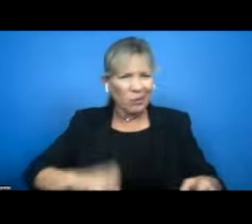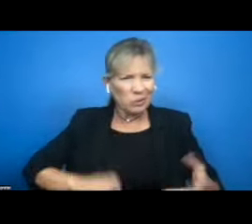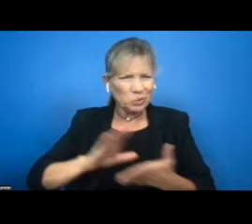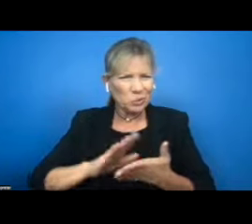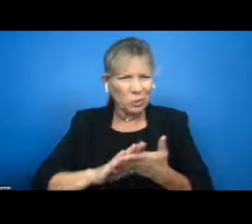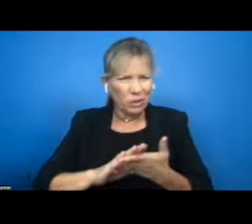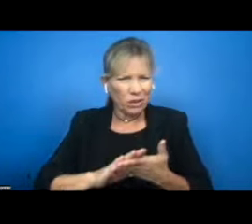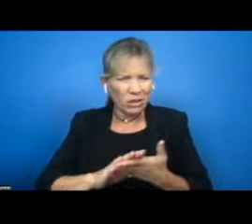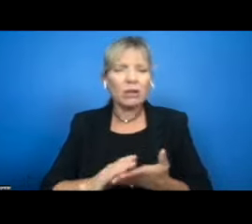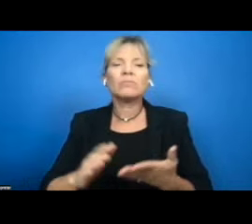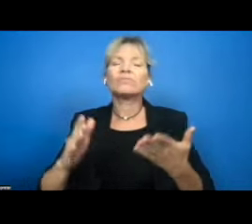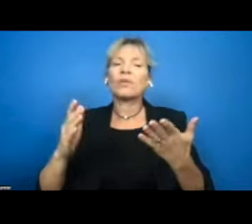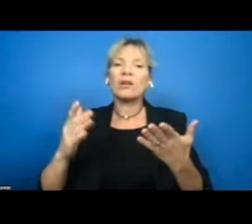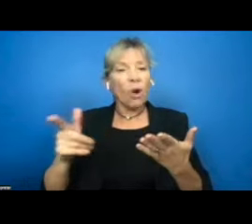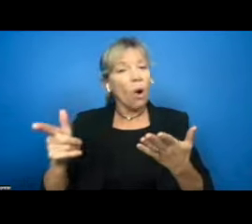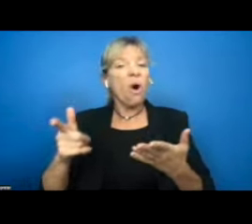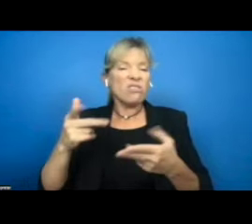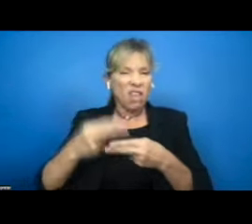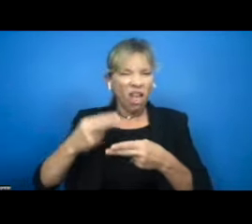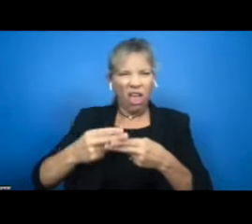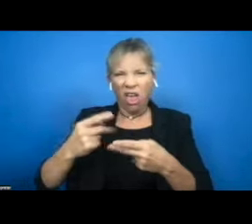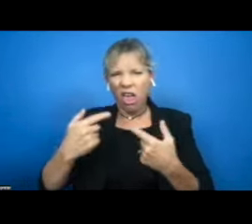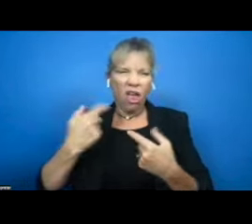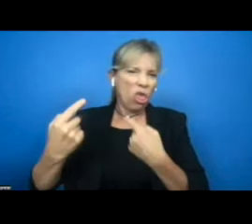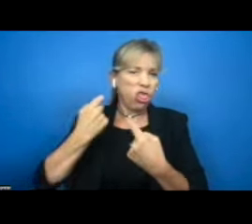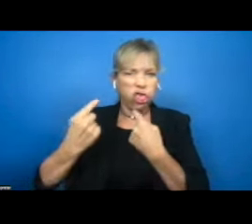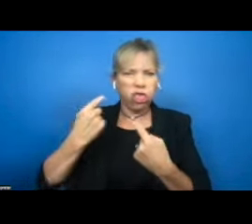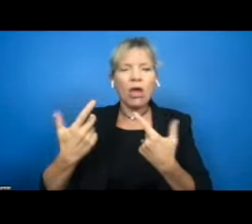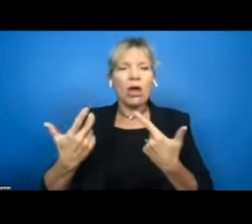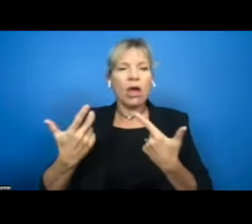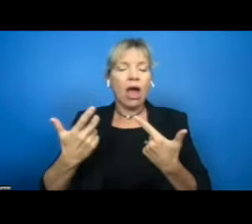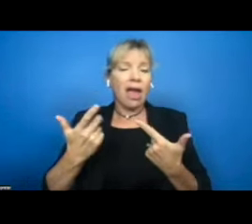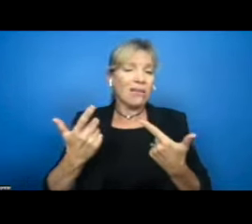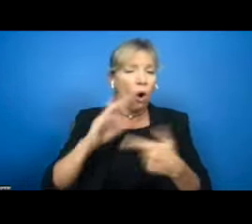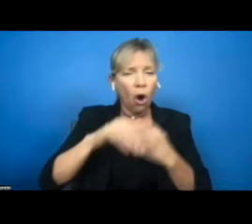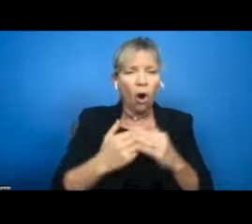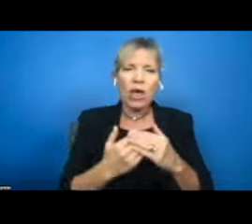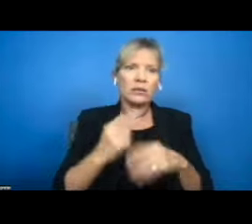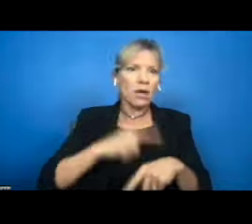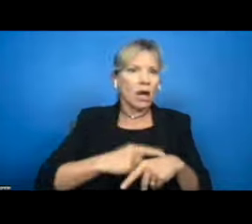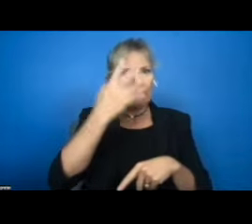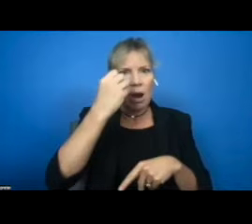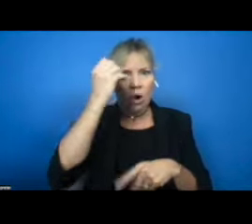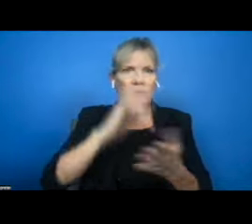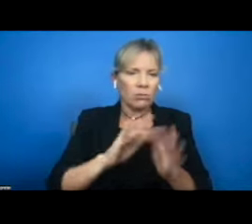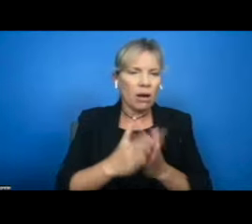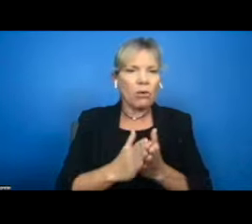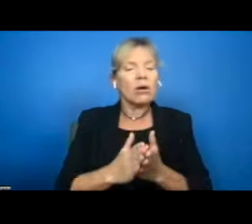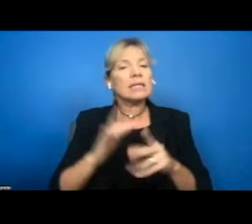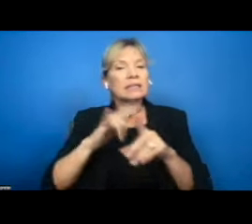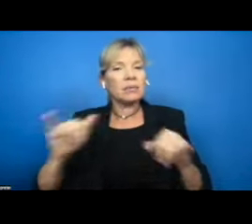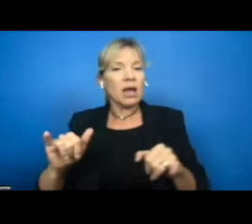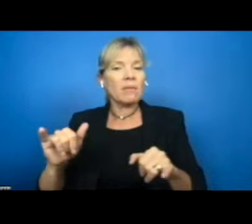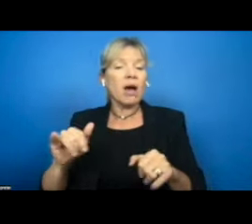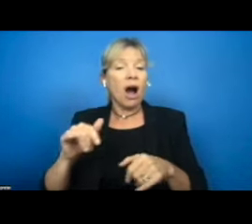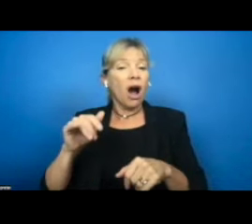In addition to all this name calling and days spent memorizing the Bible, I was also being sexually abused by an ordained